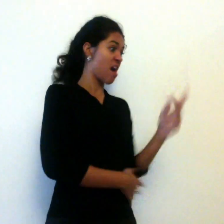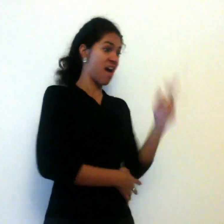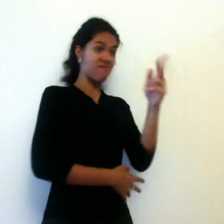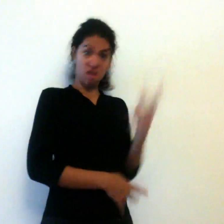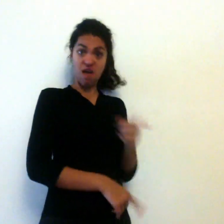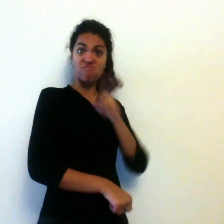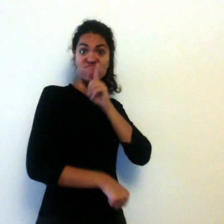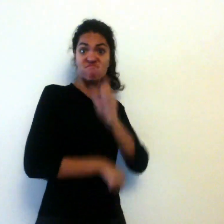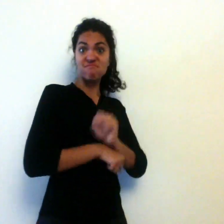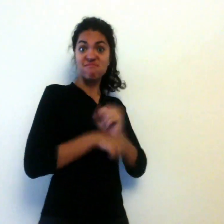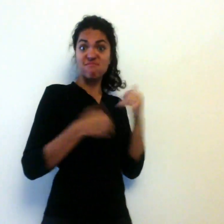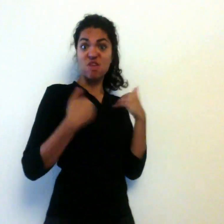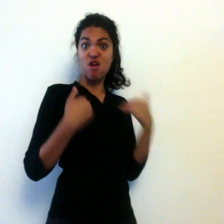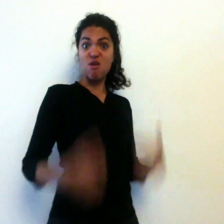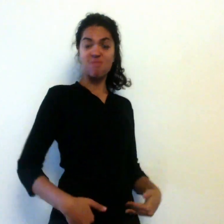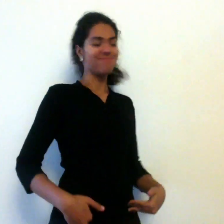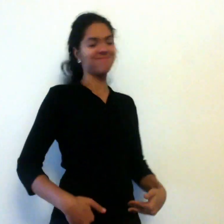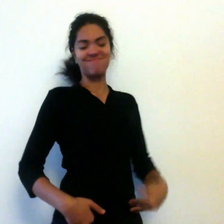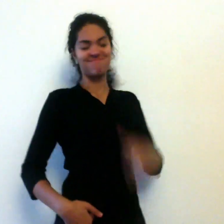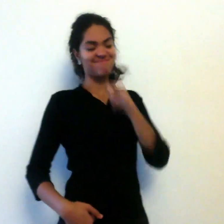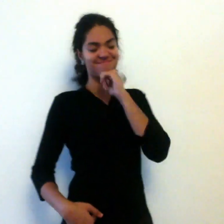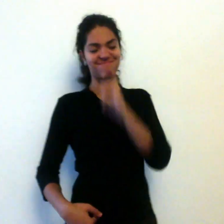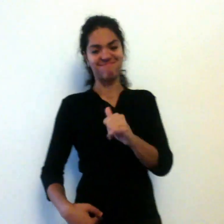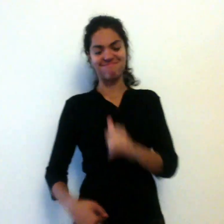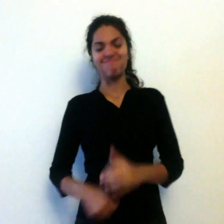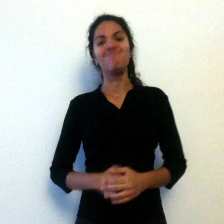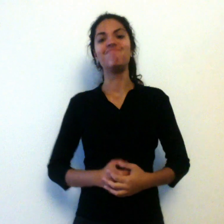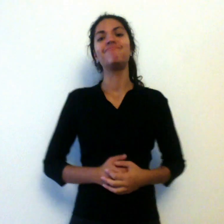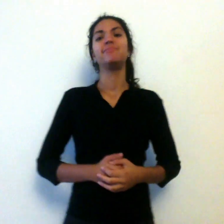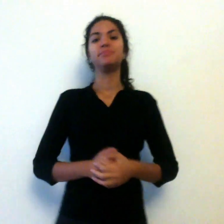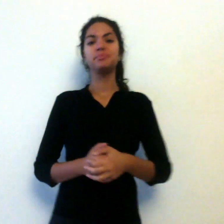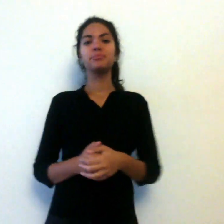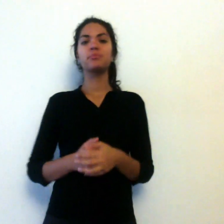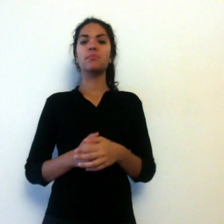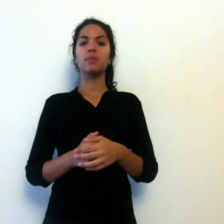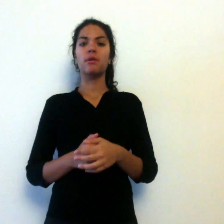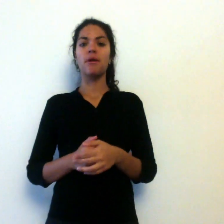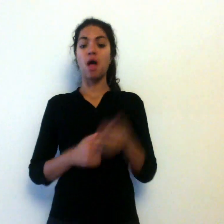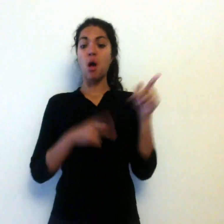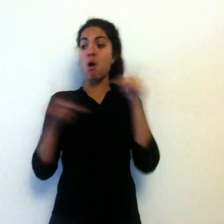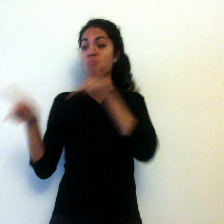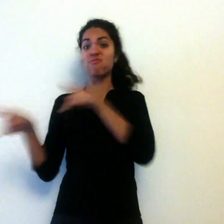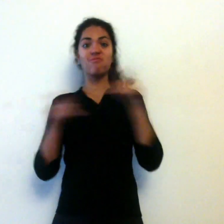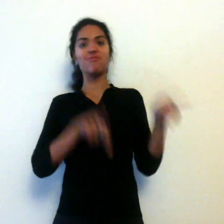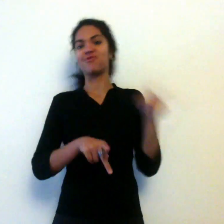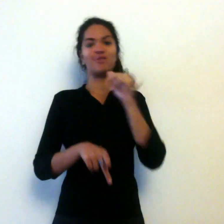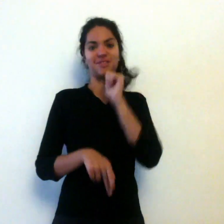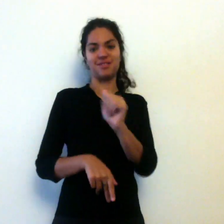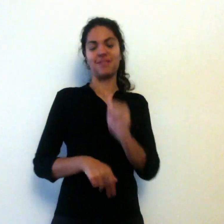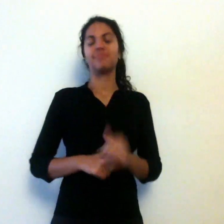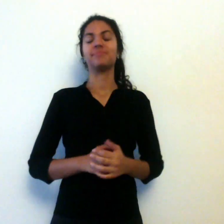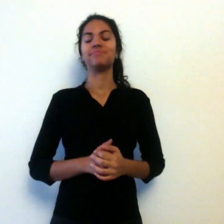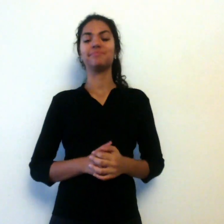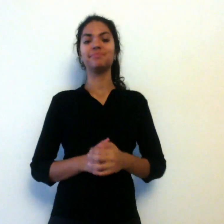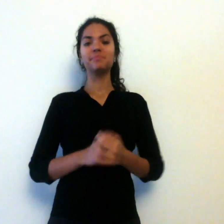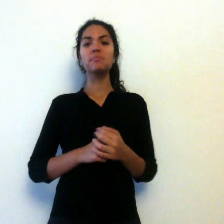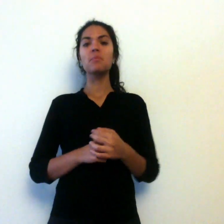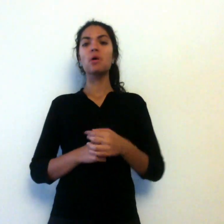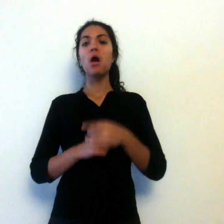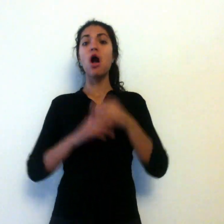immense capacity for faith and belief, and you engrave that teaching upon their hearts and their consciences. Number three,